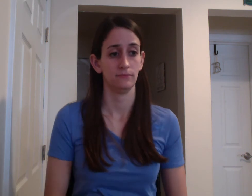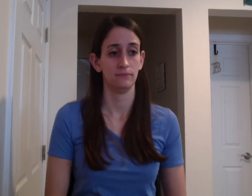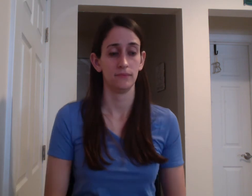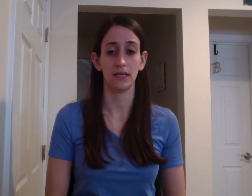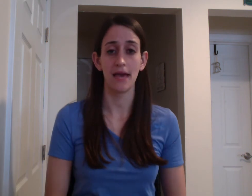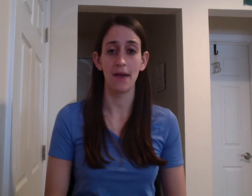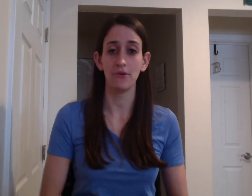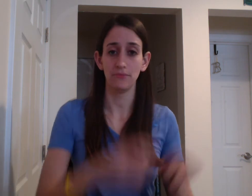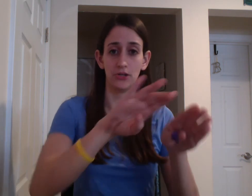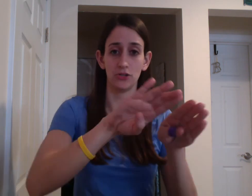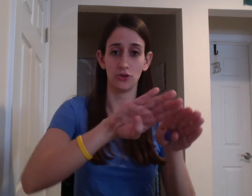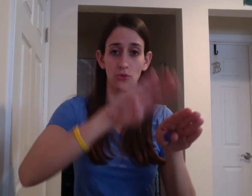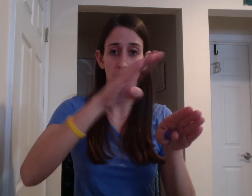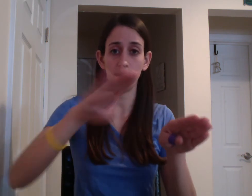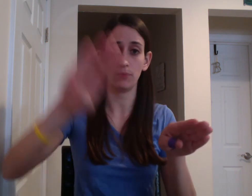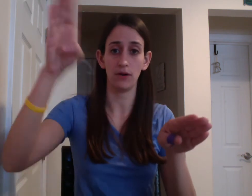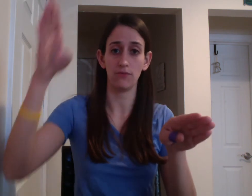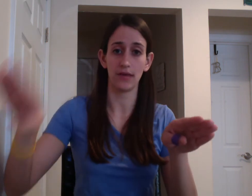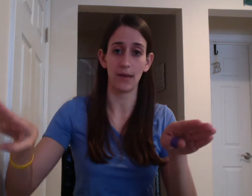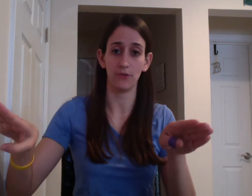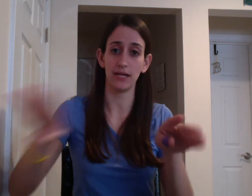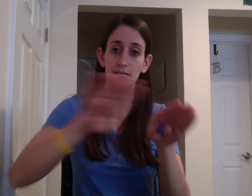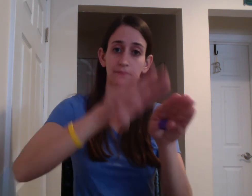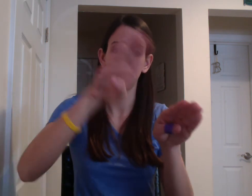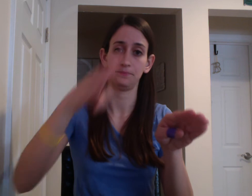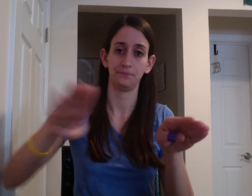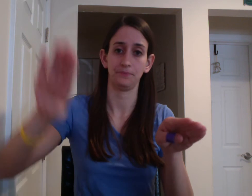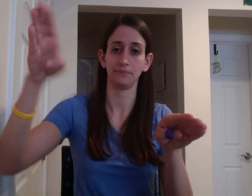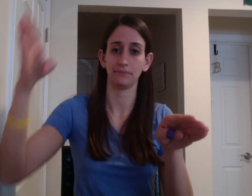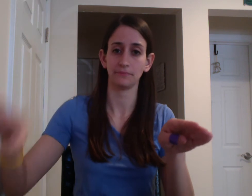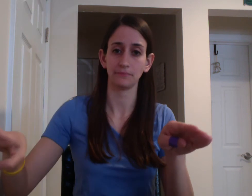A camel, you're going to show the hump of the camel's back.